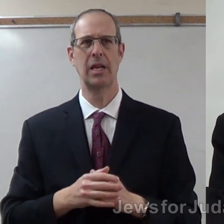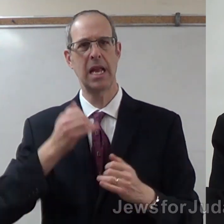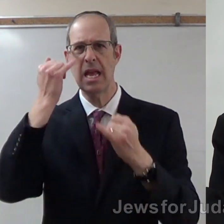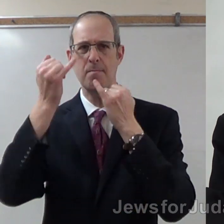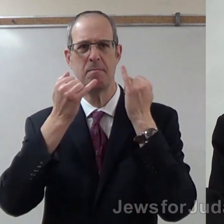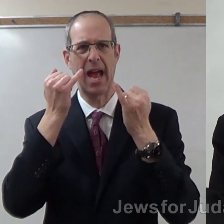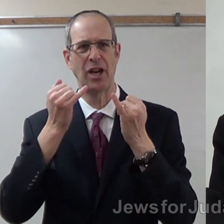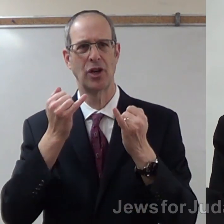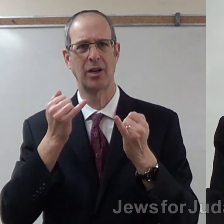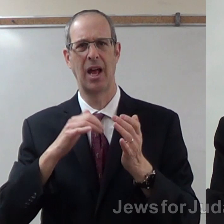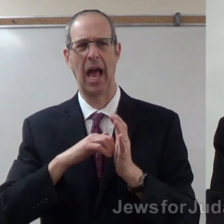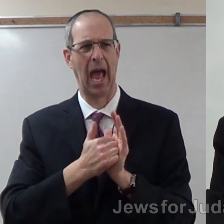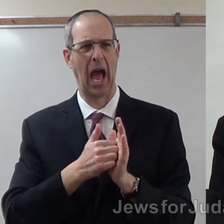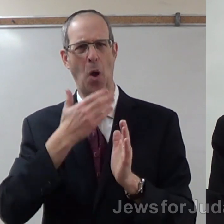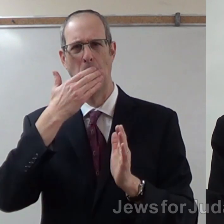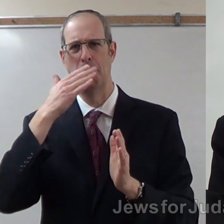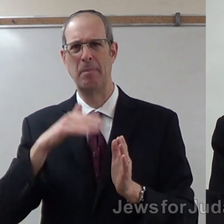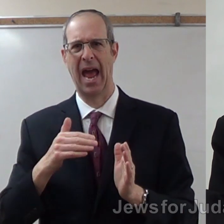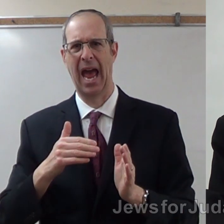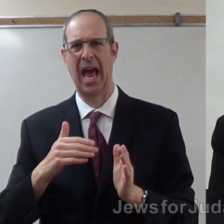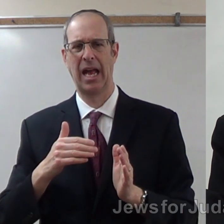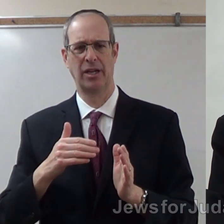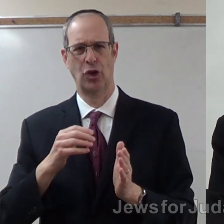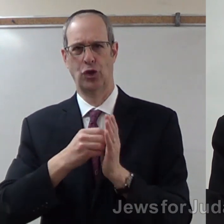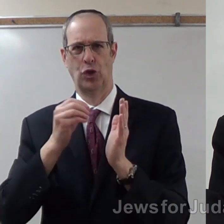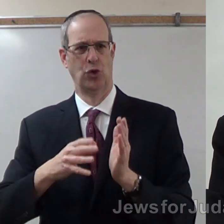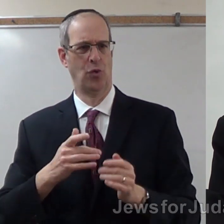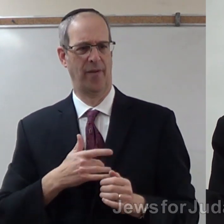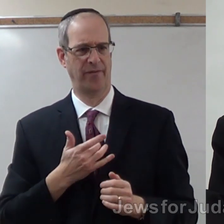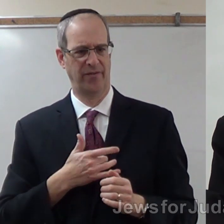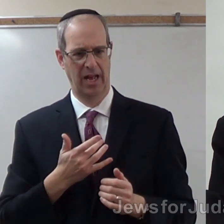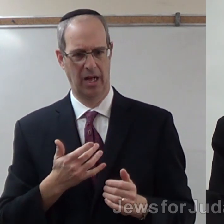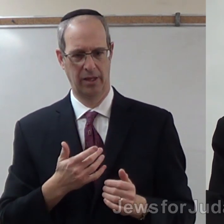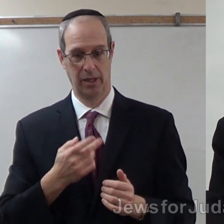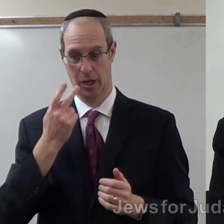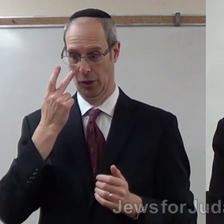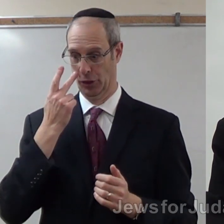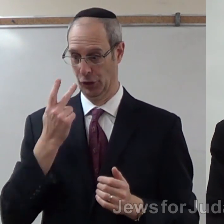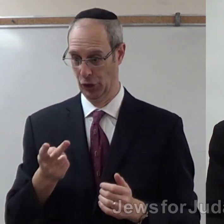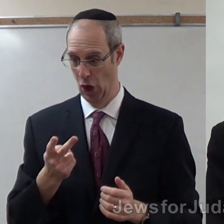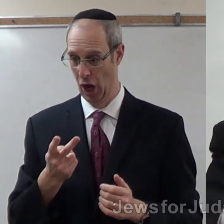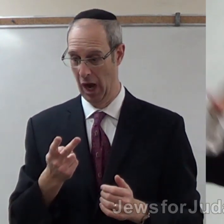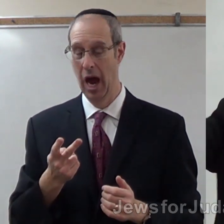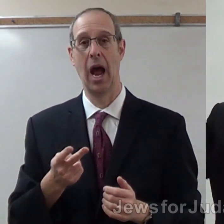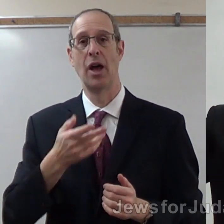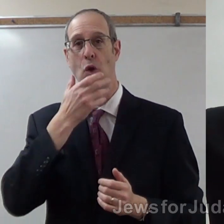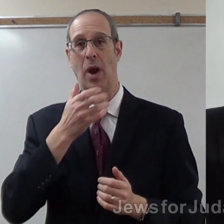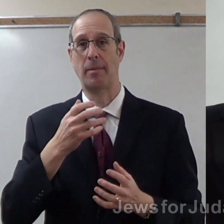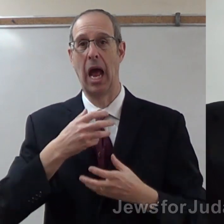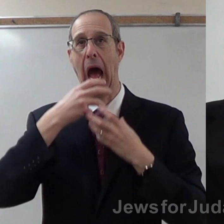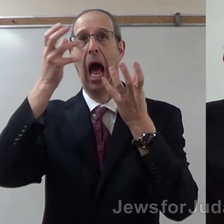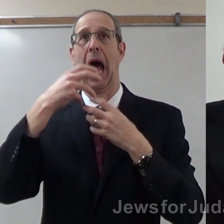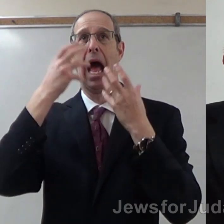Imagine how bad that student would have felt if the rabbi would have started